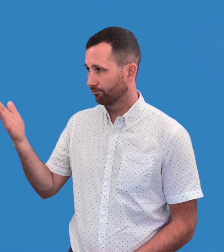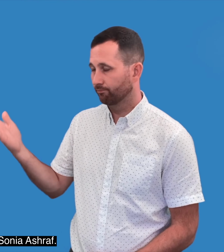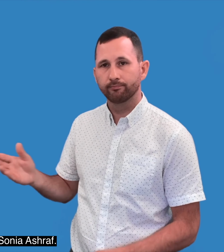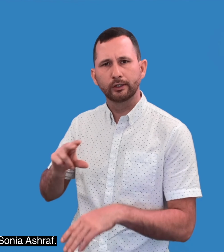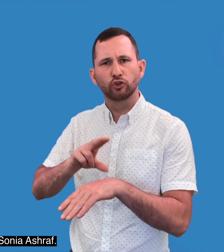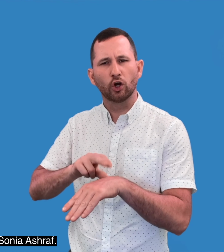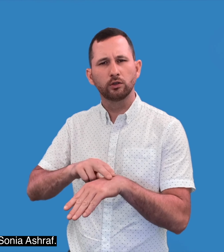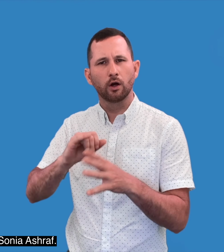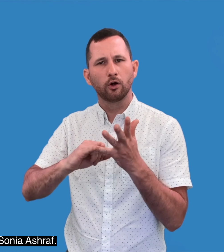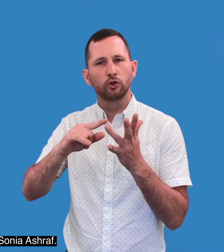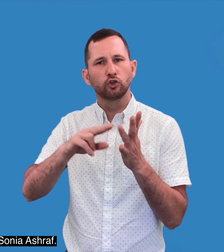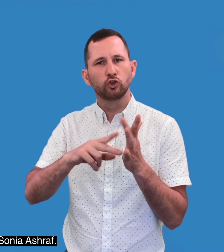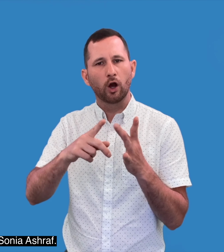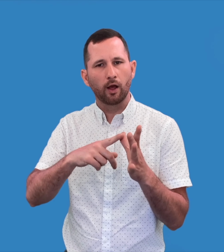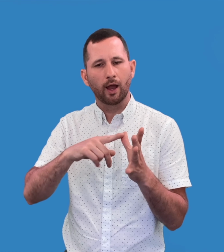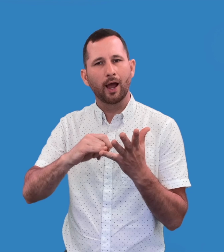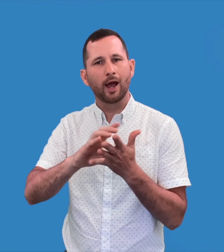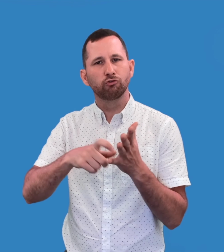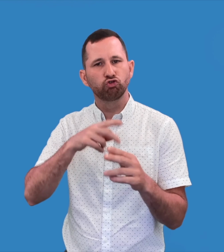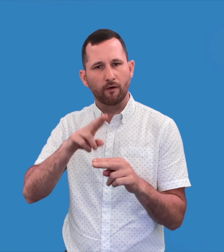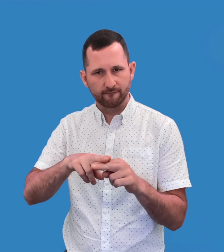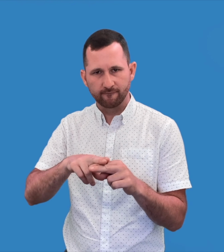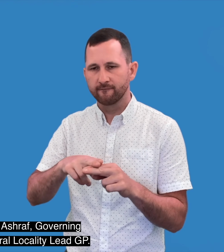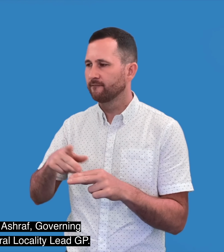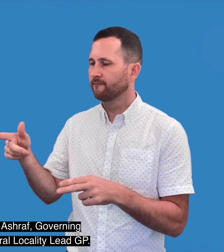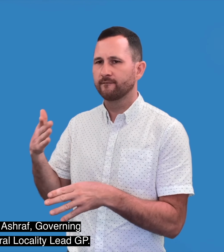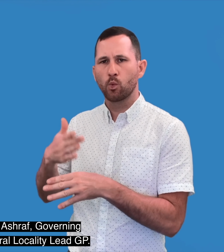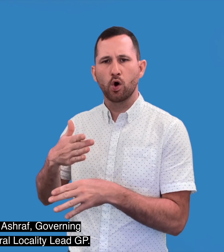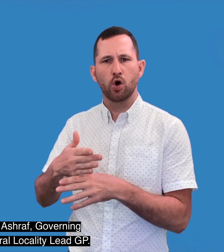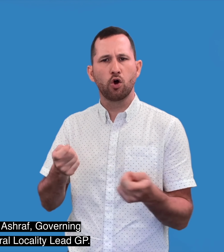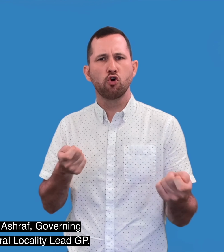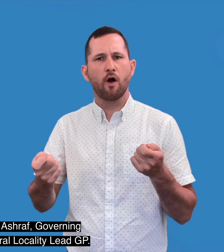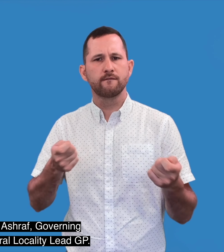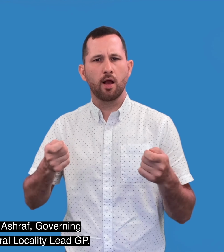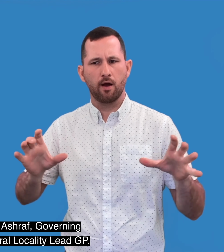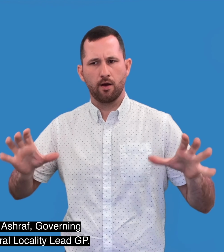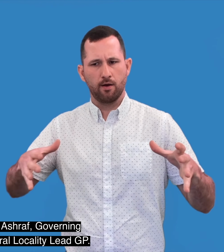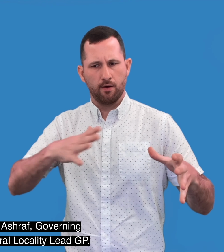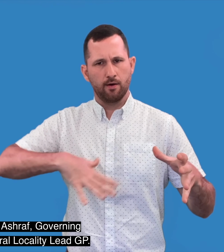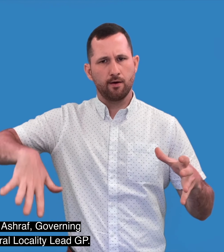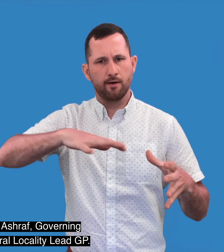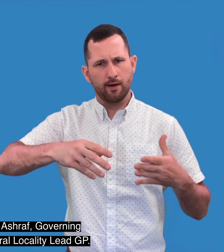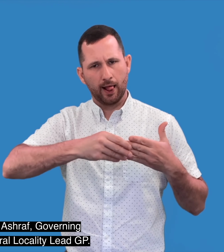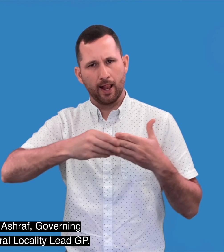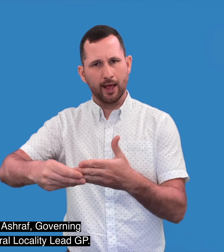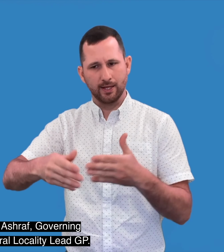Dr. Sonia Ashraf. Dr. Sonia Ashraf, Governing Body, Central Locality, Lead